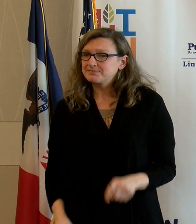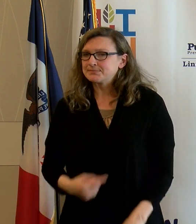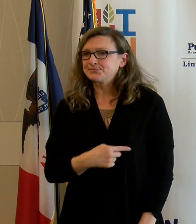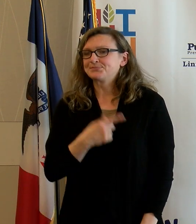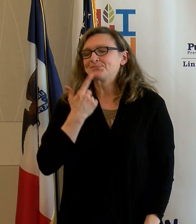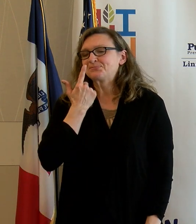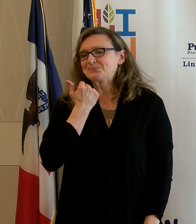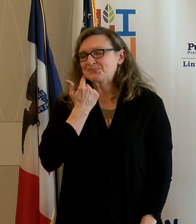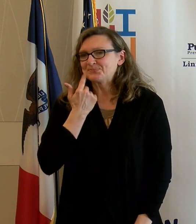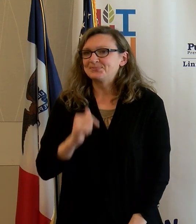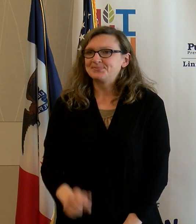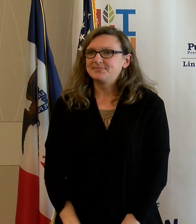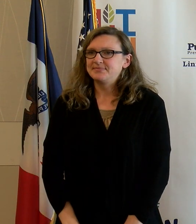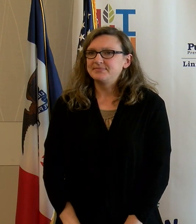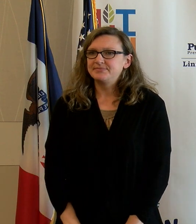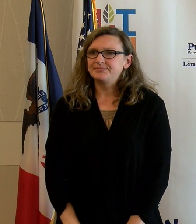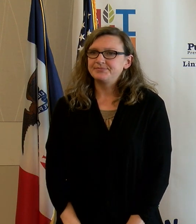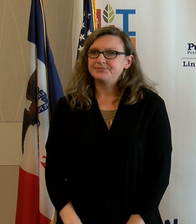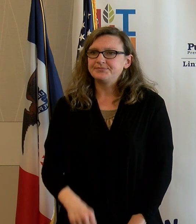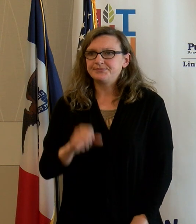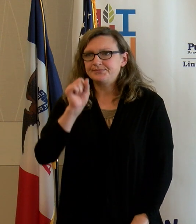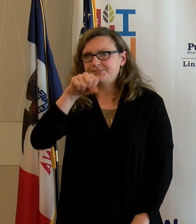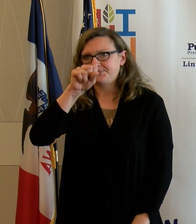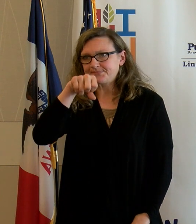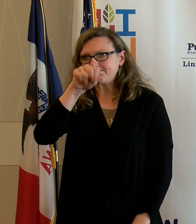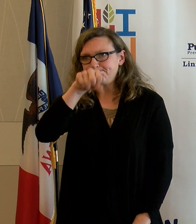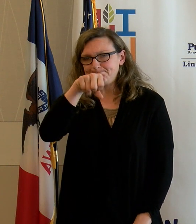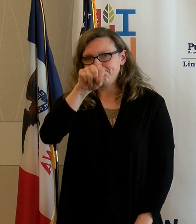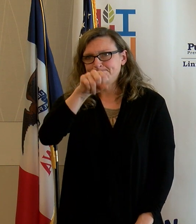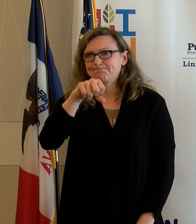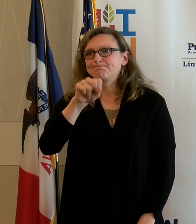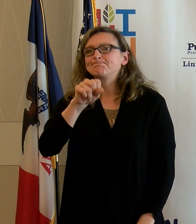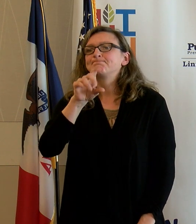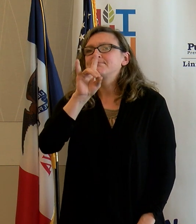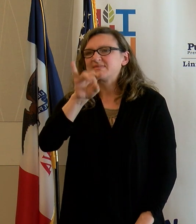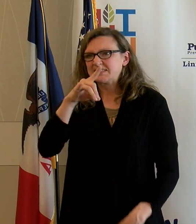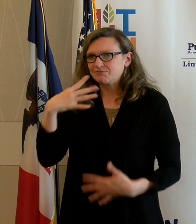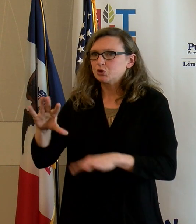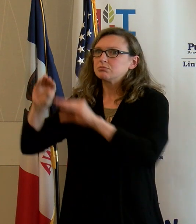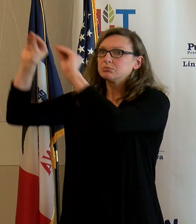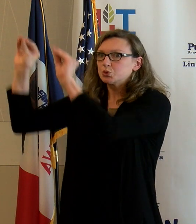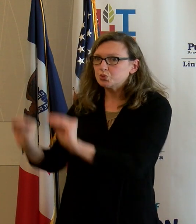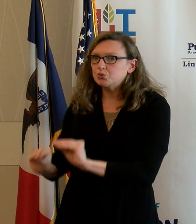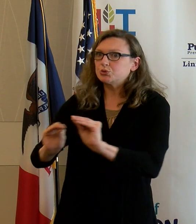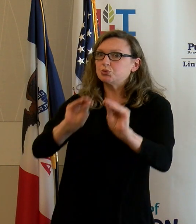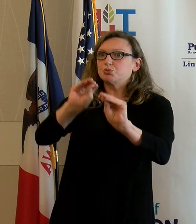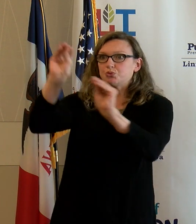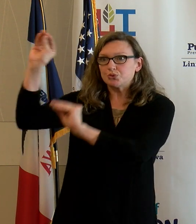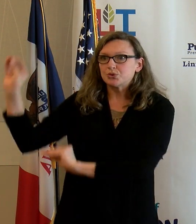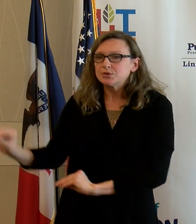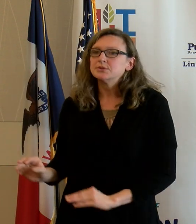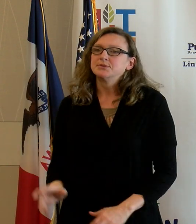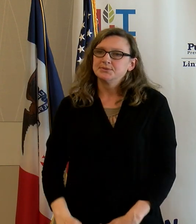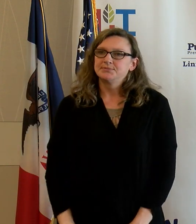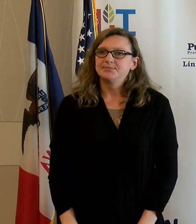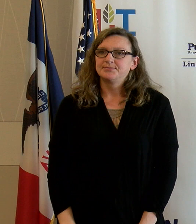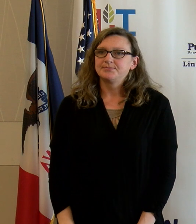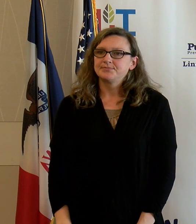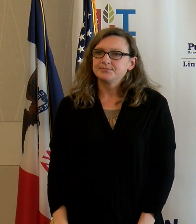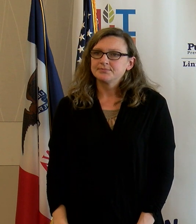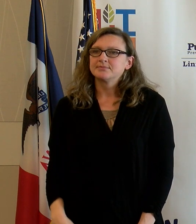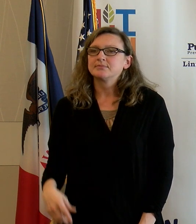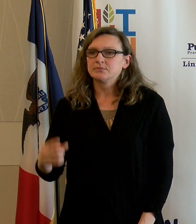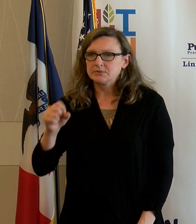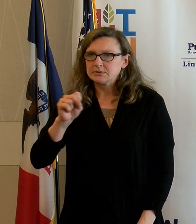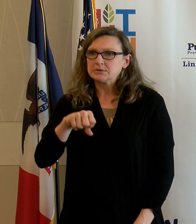things have changed so massively. So all sorts of things. You're talking about cohorting. So we have, at Mercy, we have particular